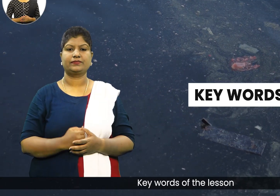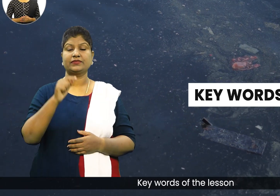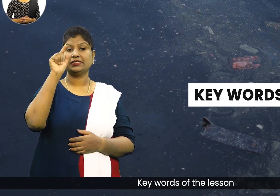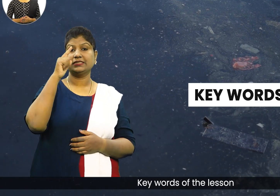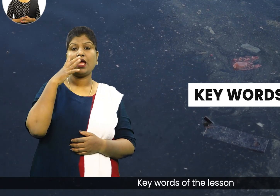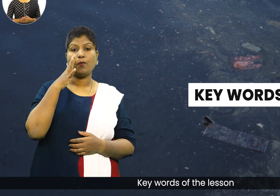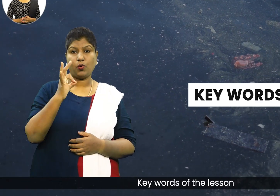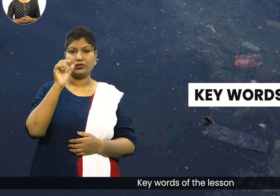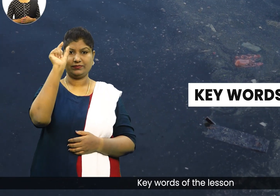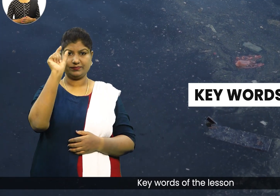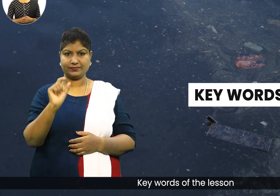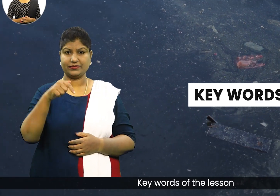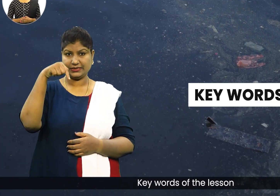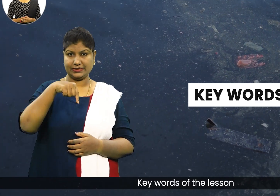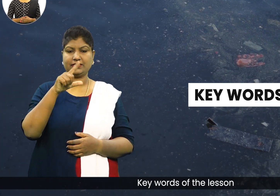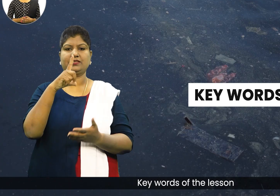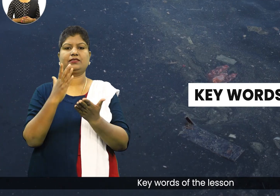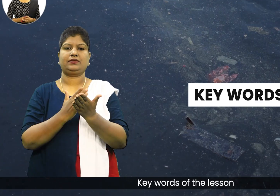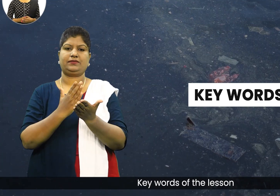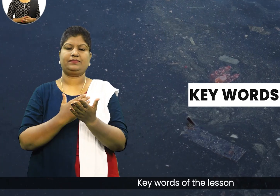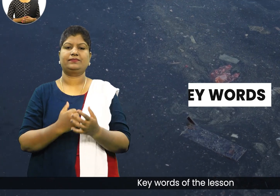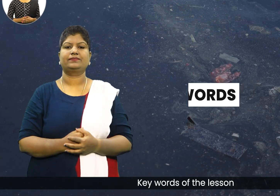Keywords of the lesson: